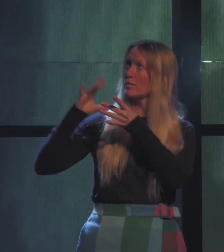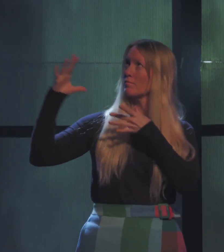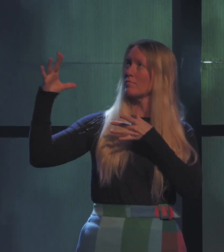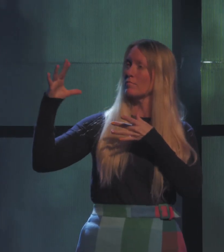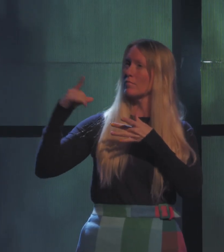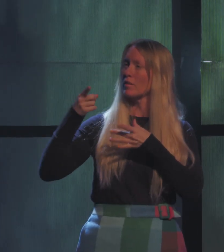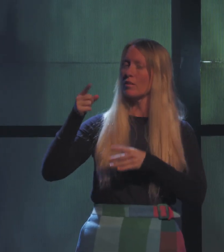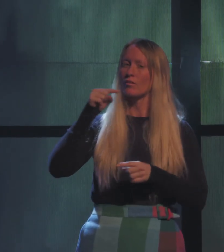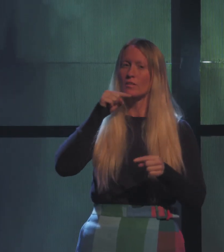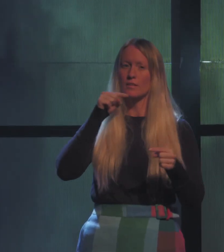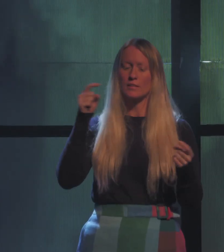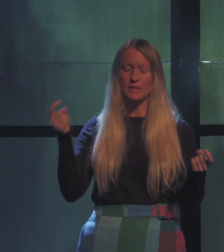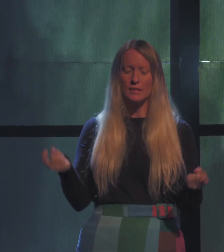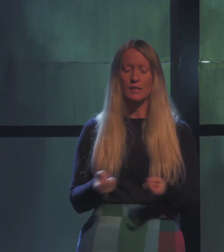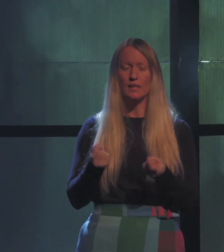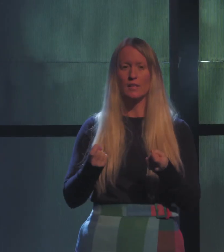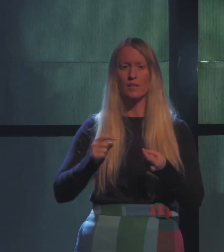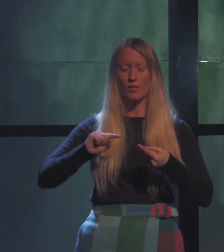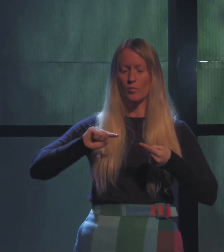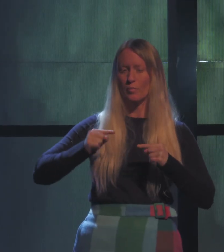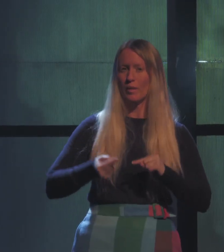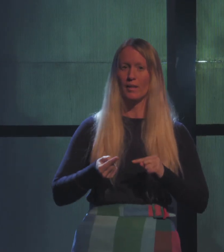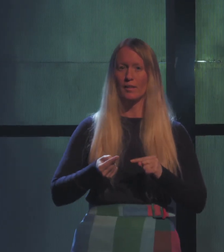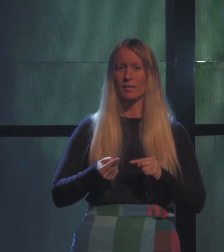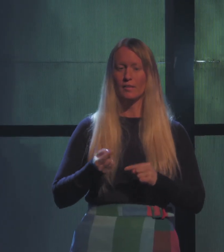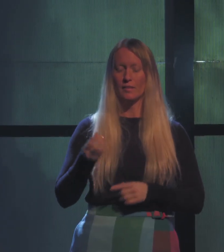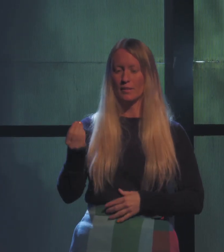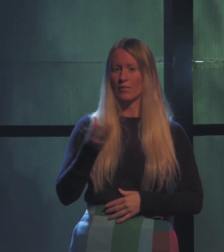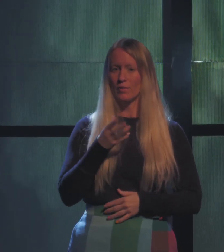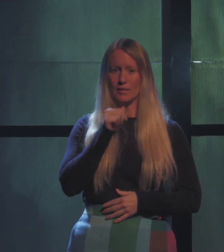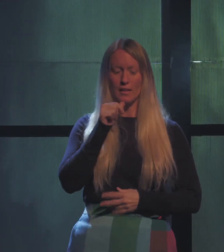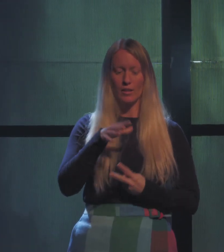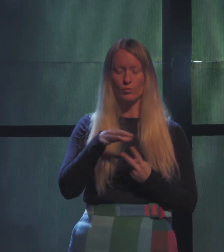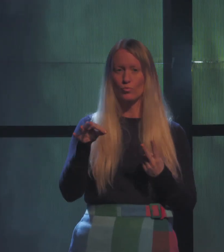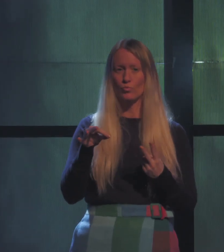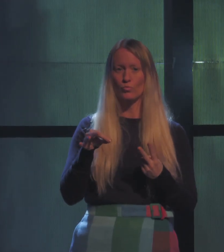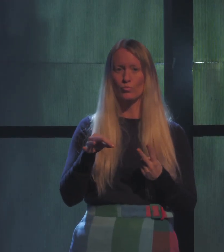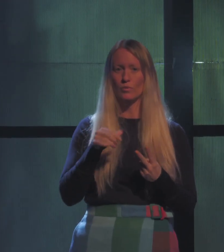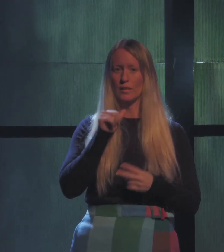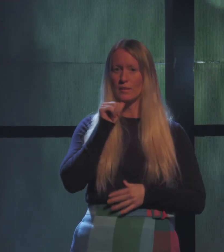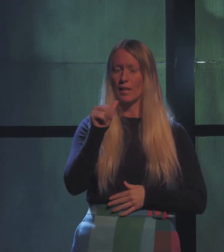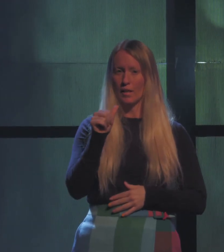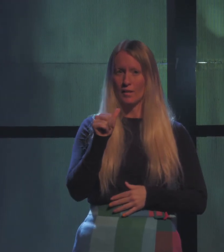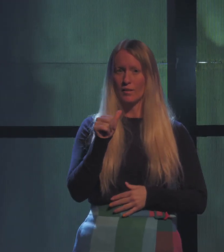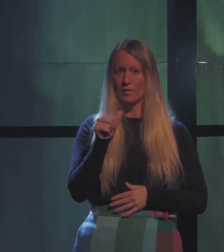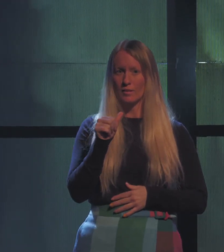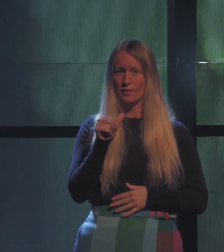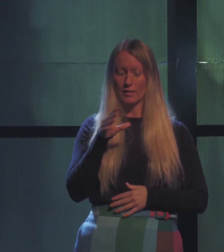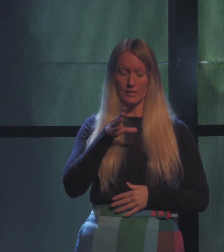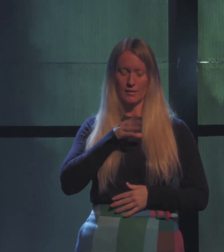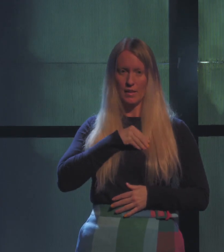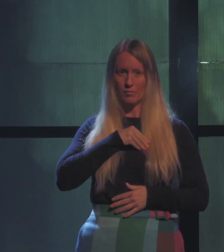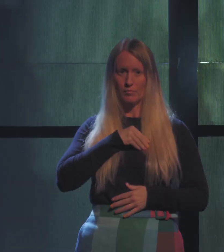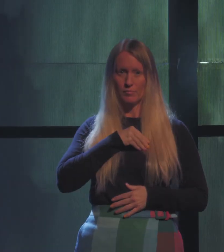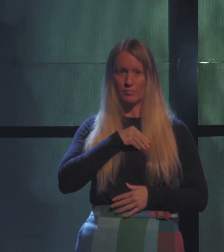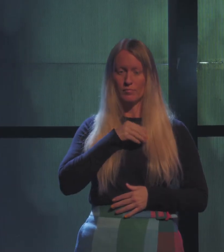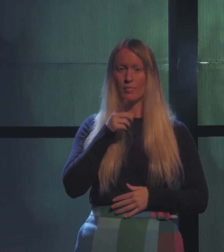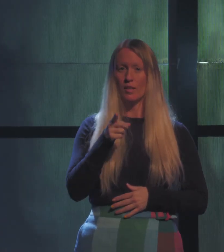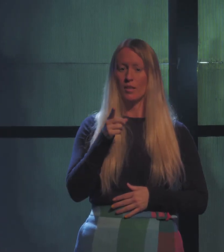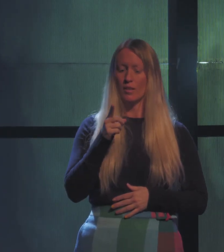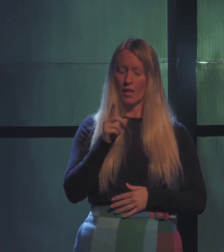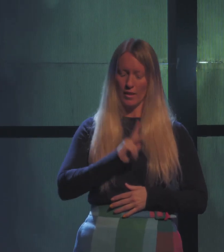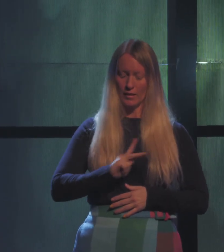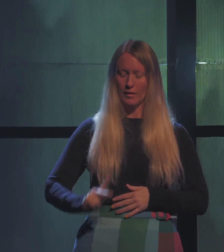given to us, or maybe we did not even choose, does not disqualify us, and that the kingdom is ours.